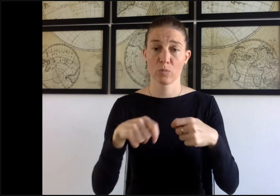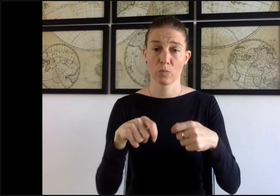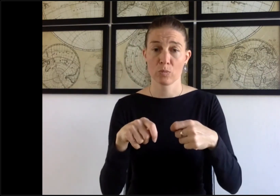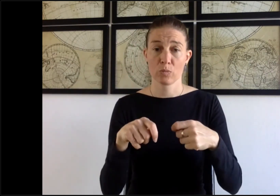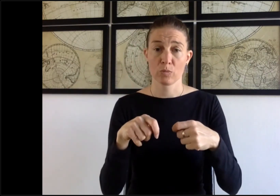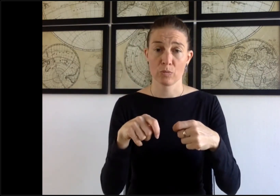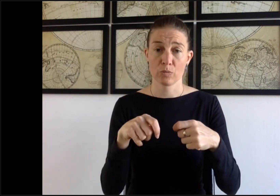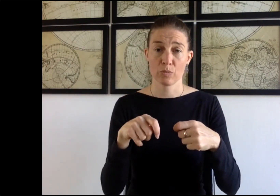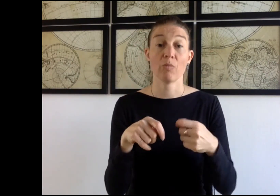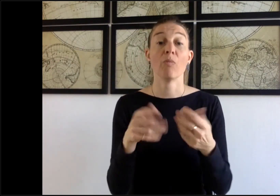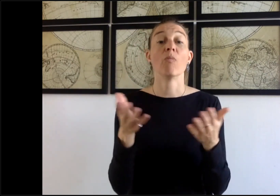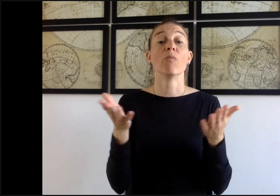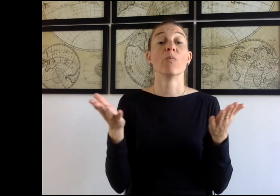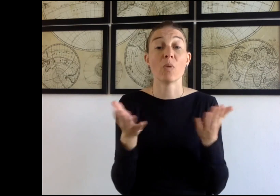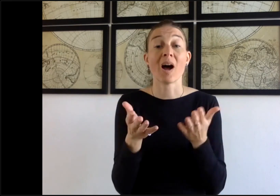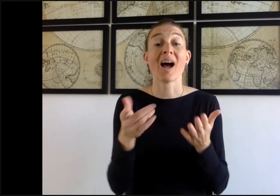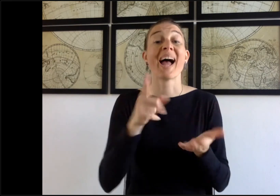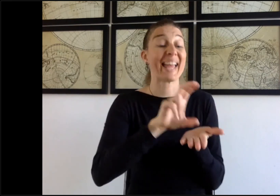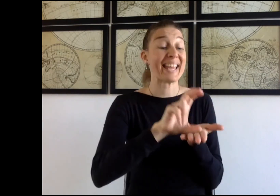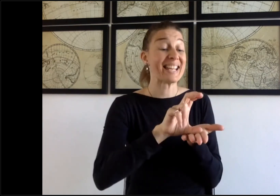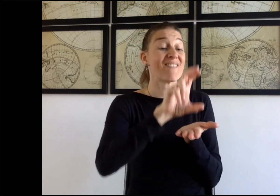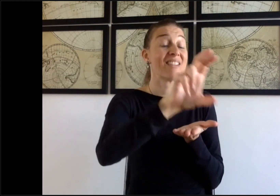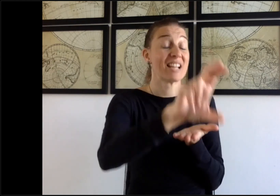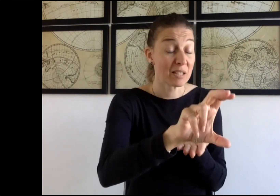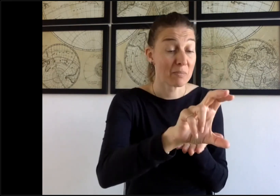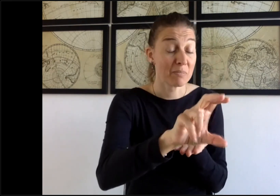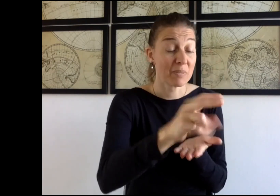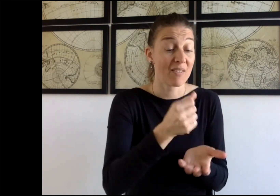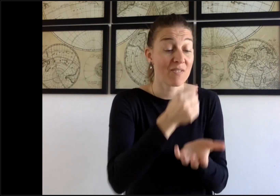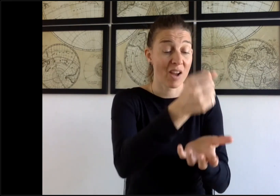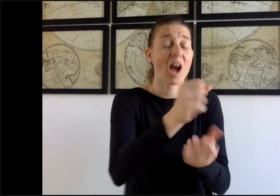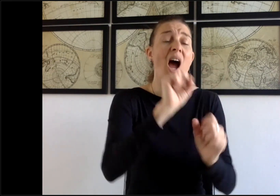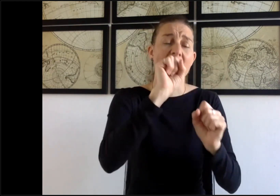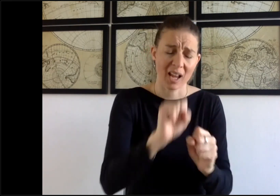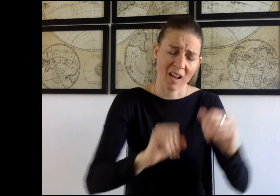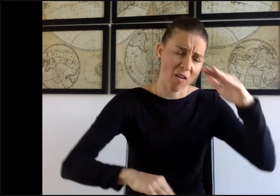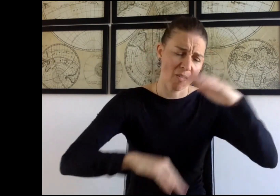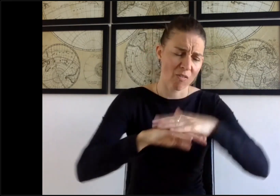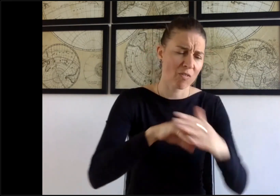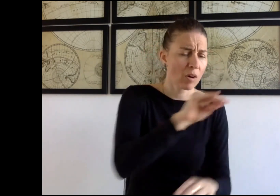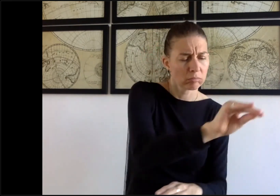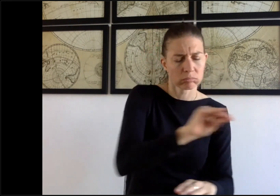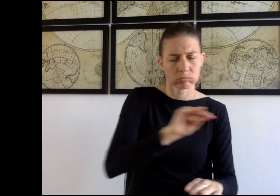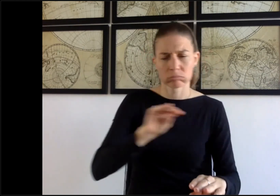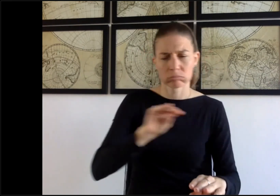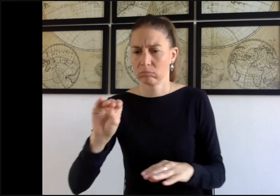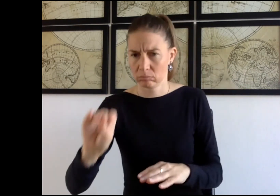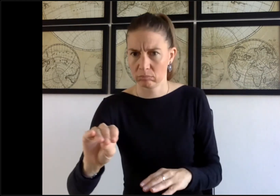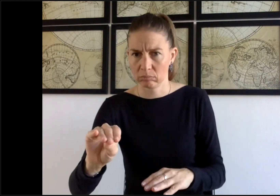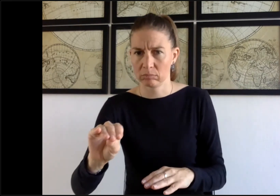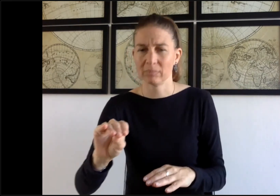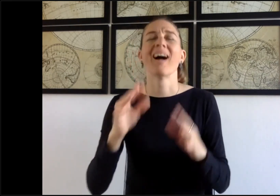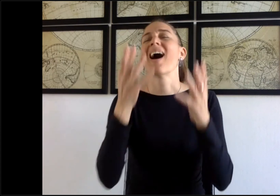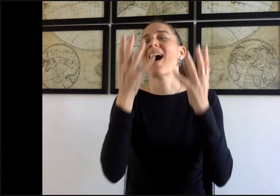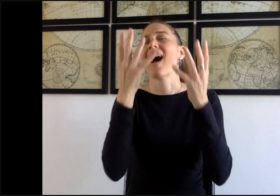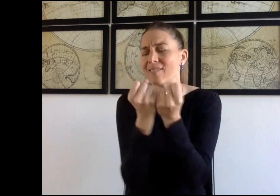and Investment Funds can be mobilized to the fullest. I don't want to refer to the technical flexibility clauses that